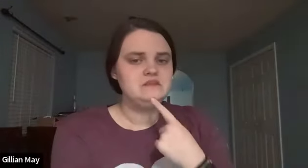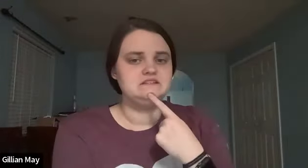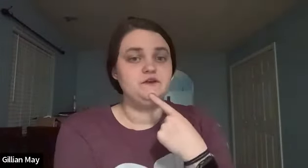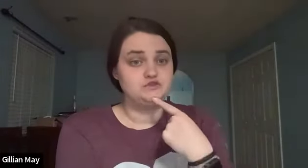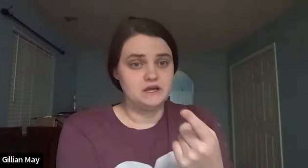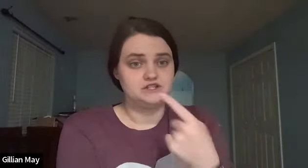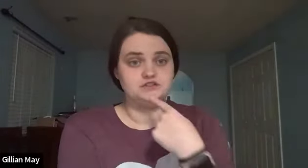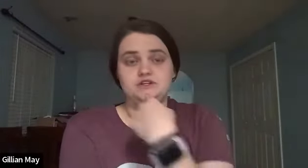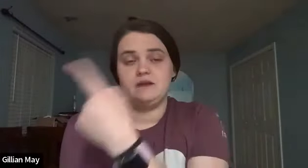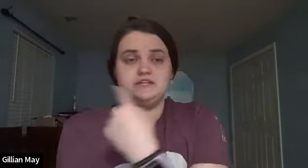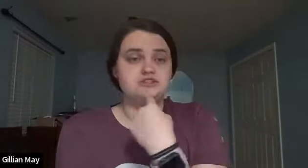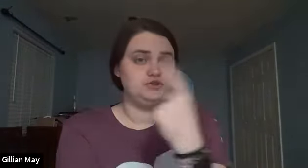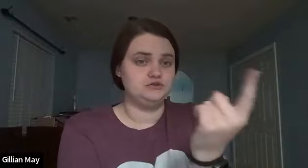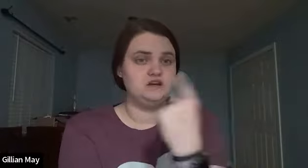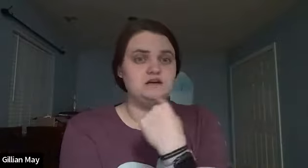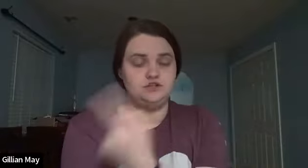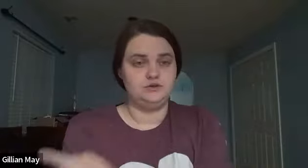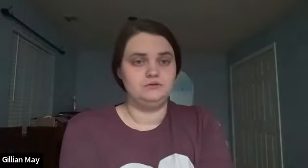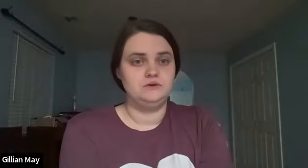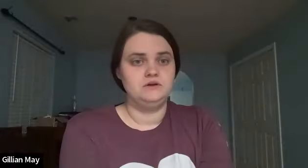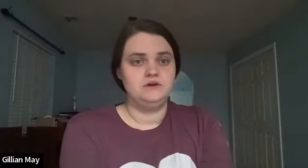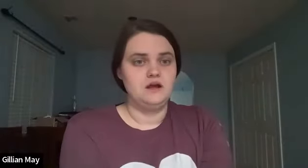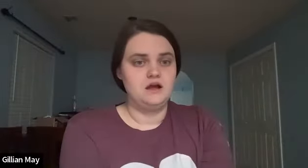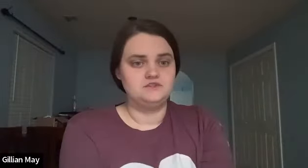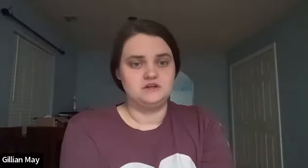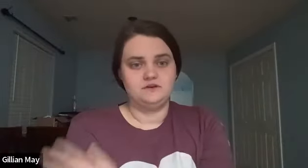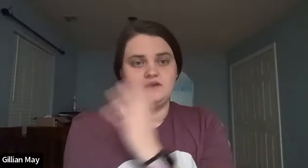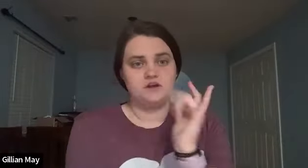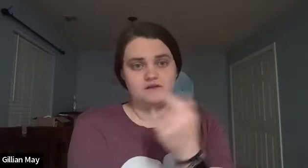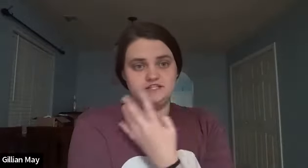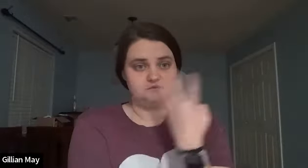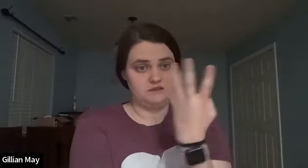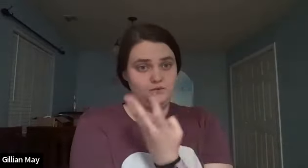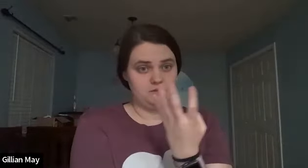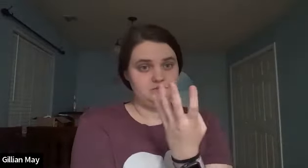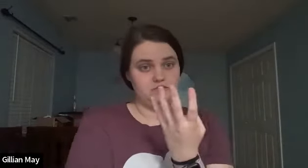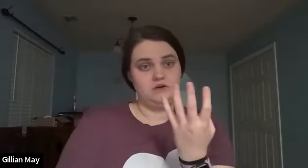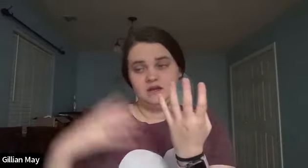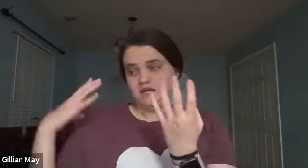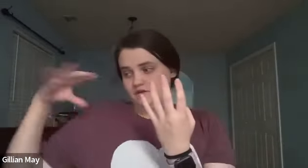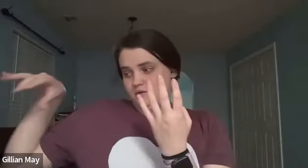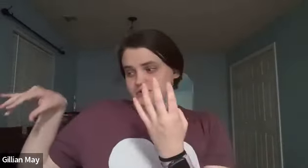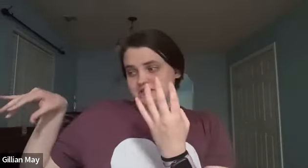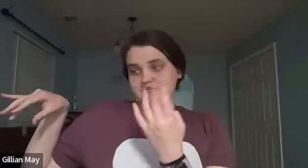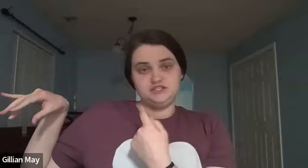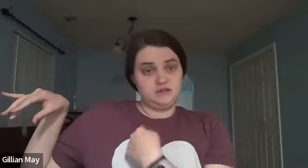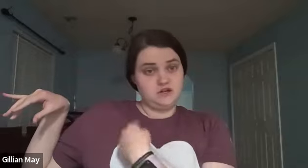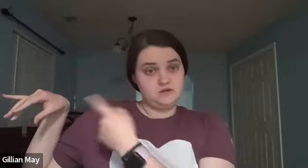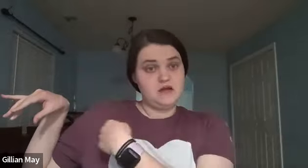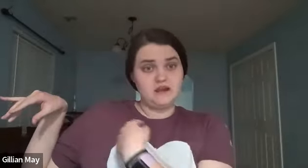It's very directional. So you got to make sure you're talking to who. So like if you're having a conversation with like 4 people and you have one person standing next to you and you're talking about like how